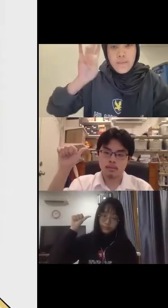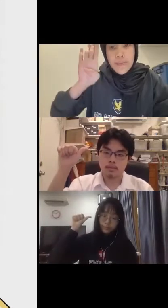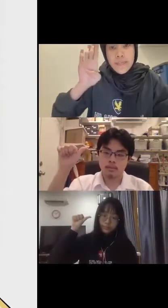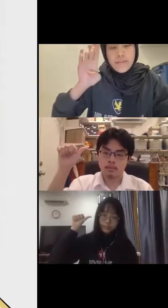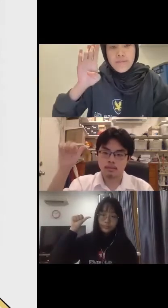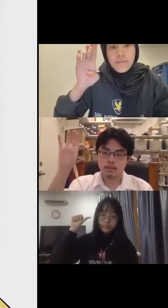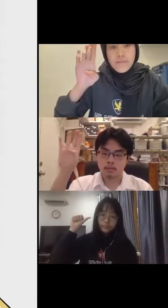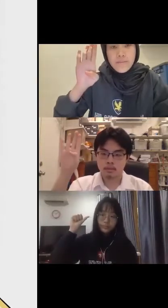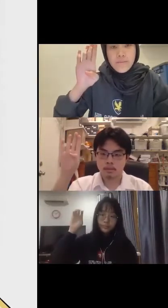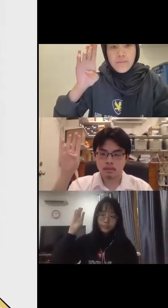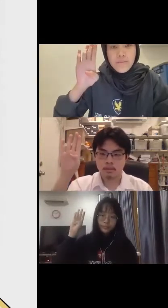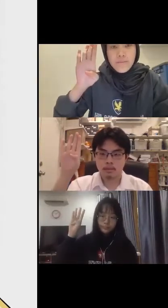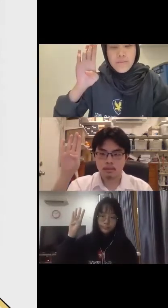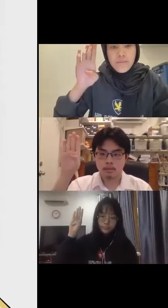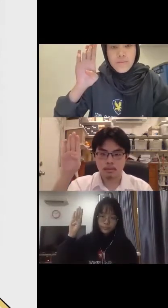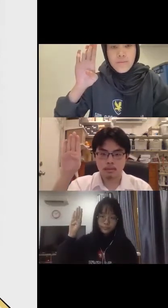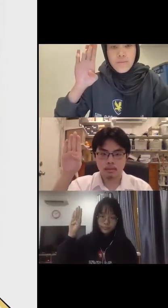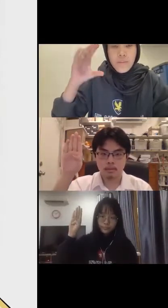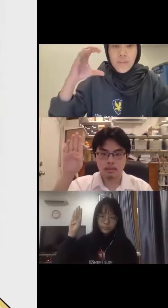B,